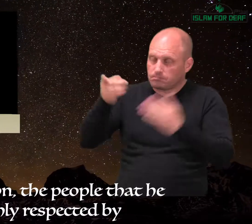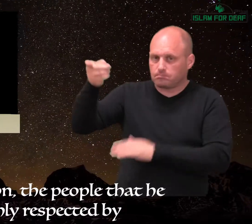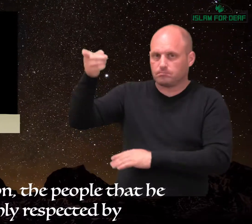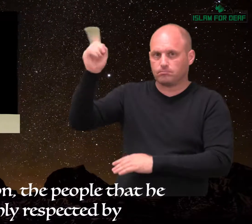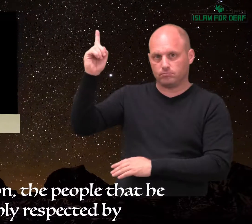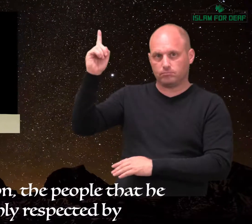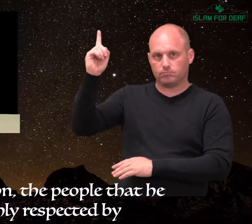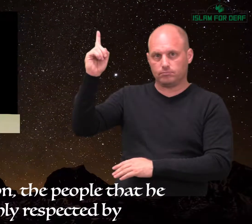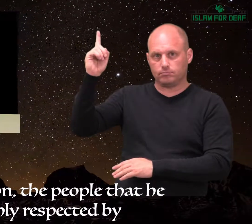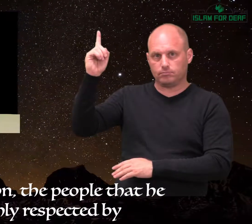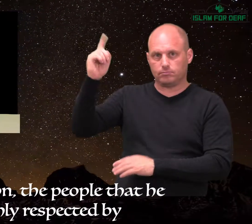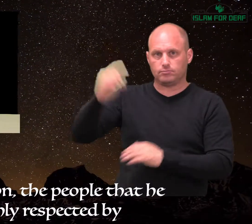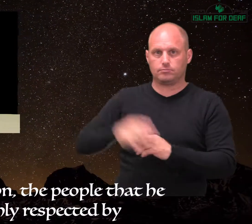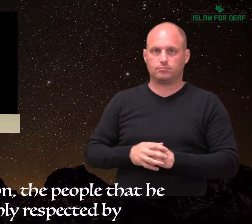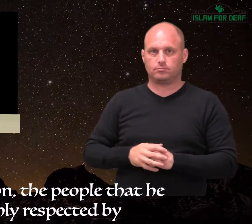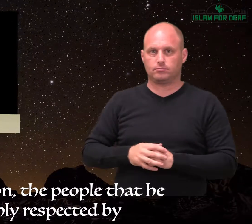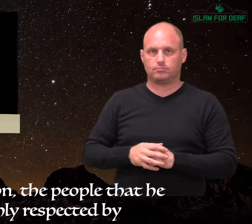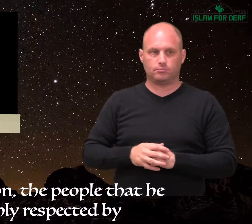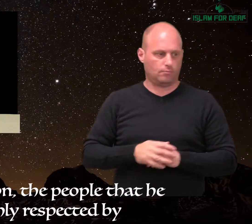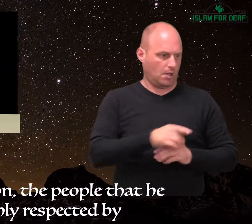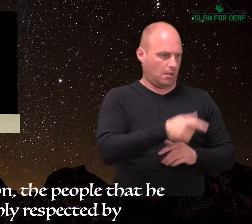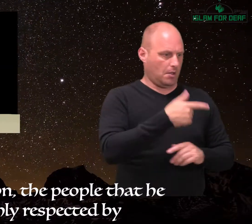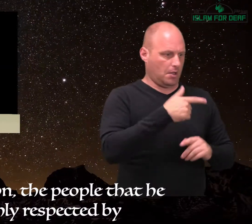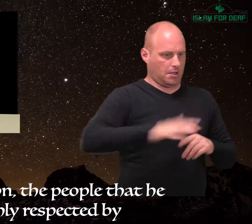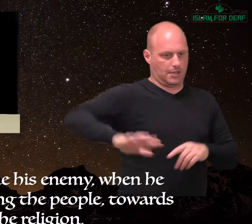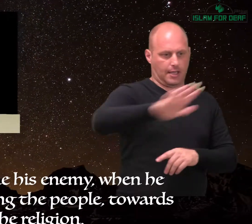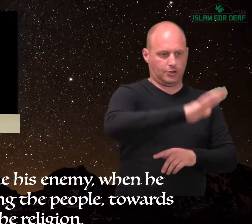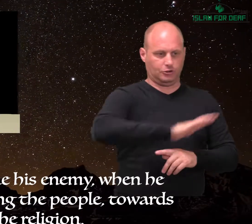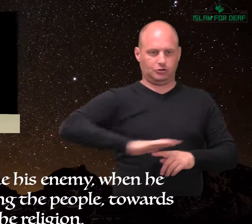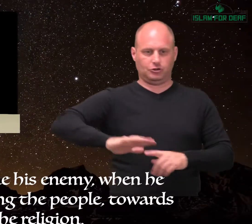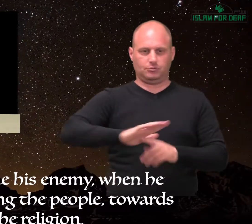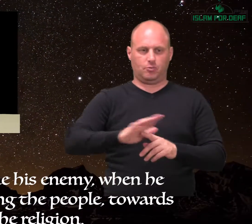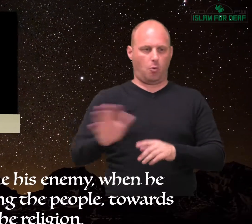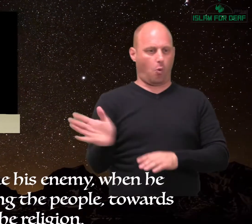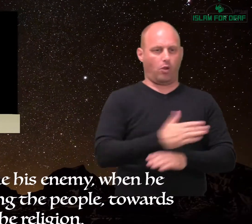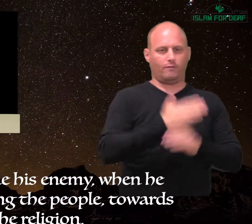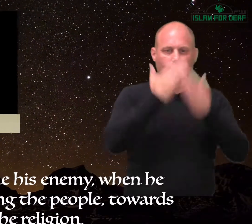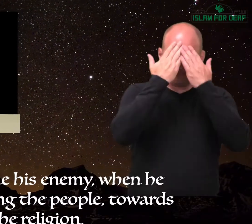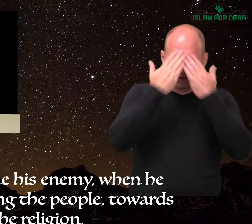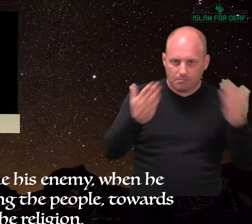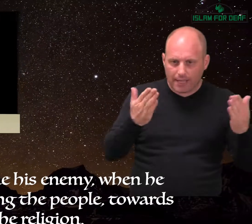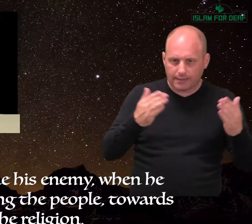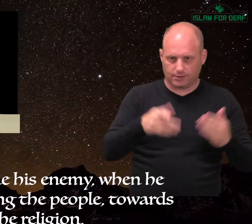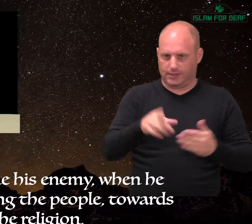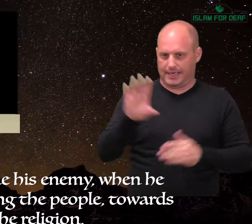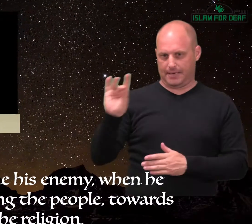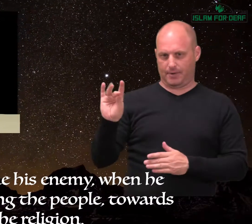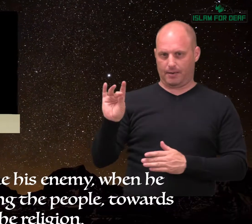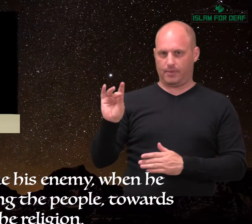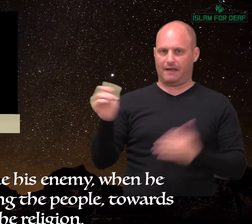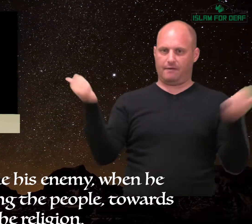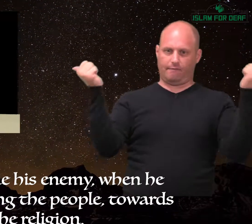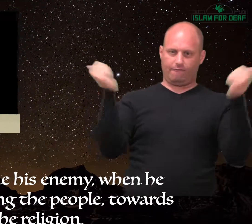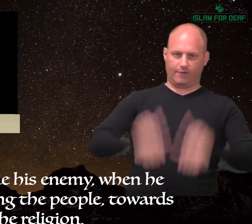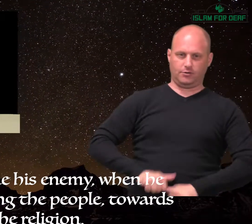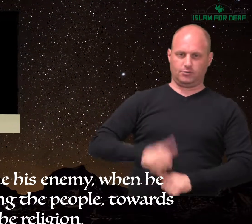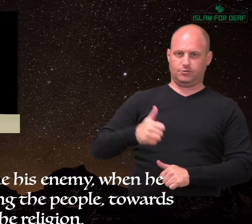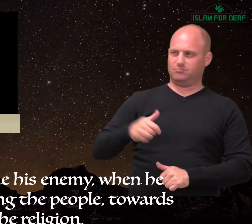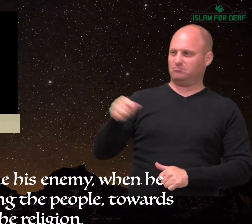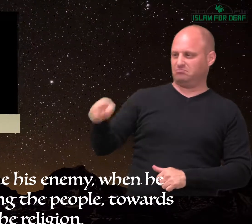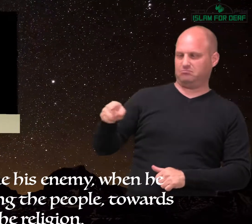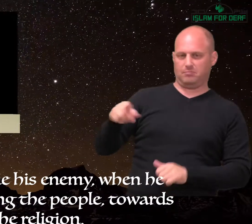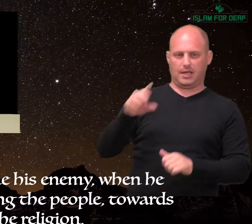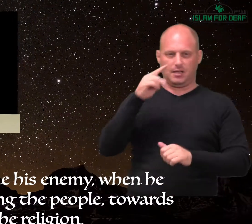people that he was highly respected by, they became his enemy when he started calling the people